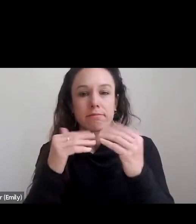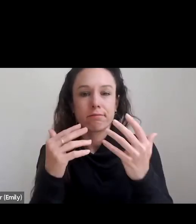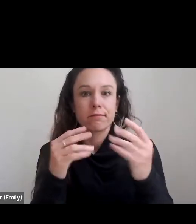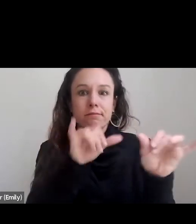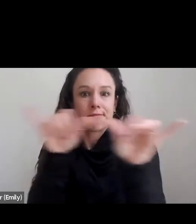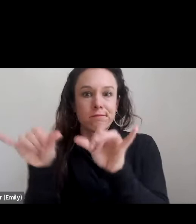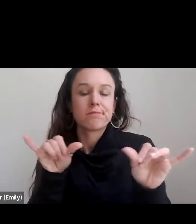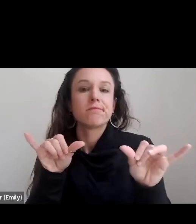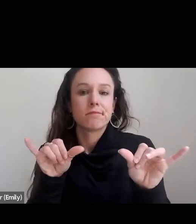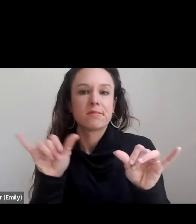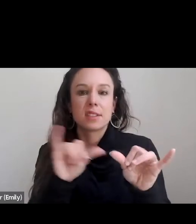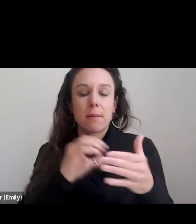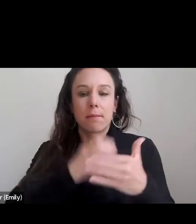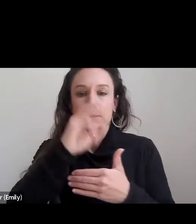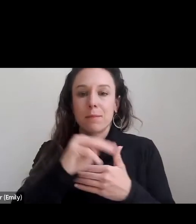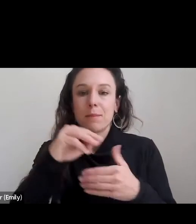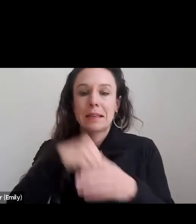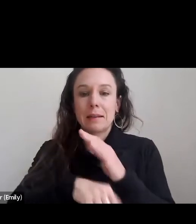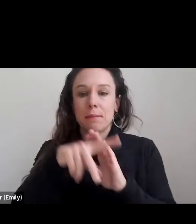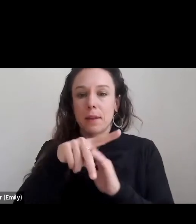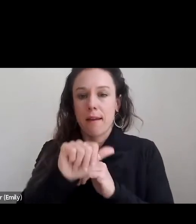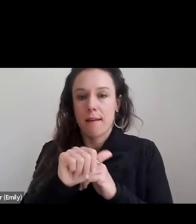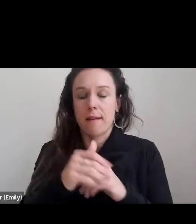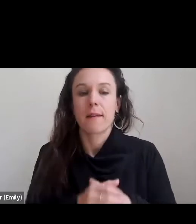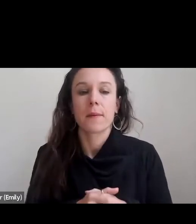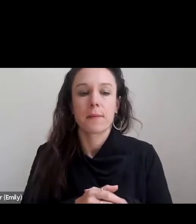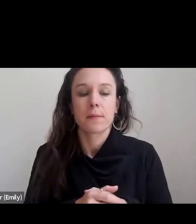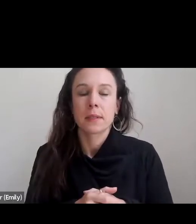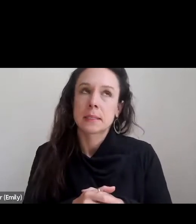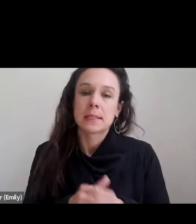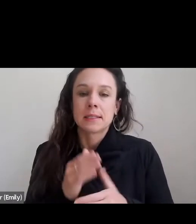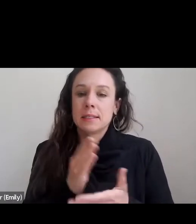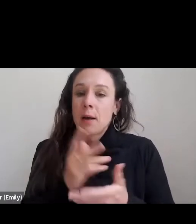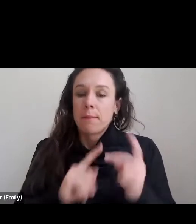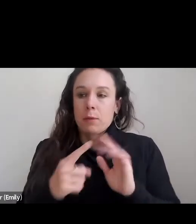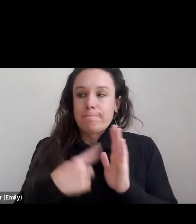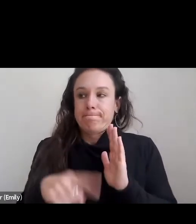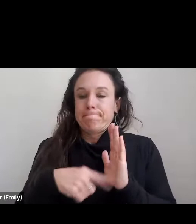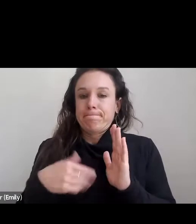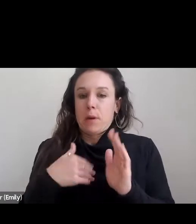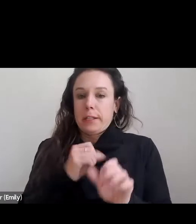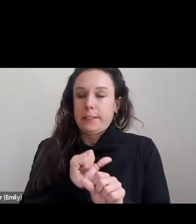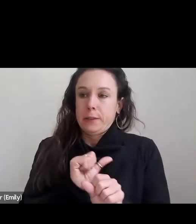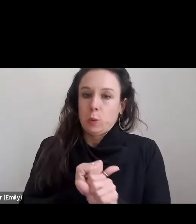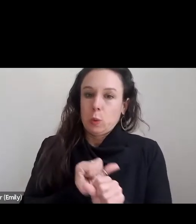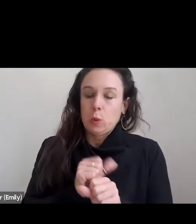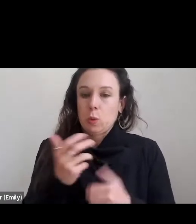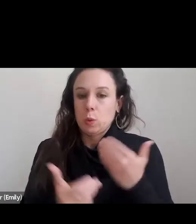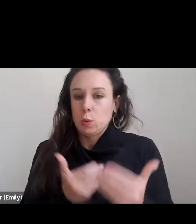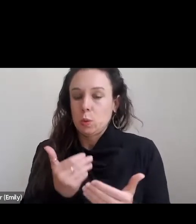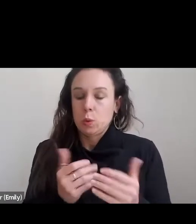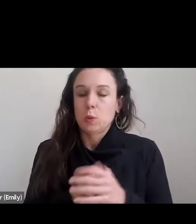curriculum across the Commonwealth. And I was criticized a little bit. I had some criticism